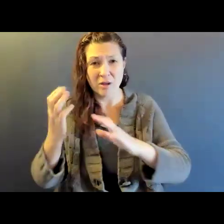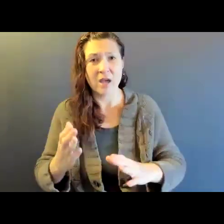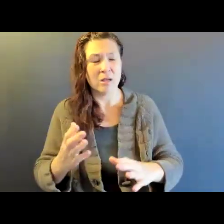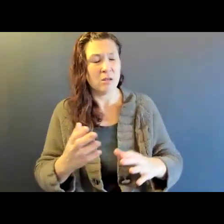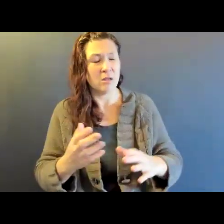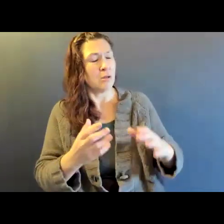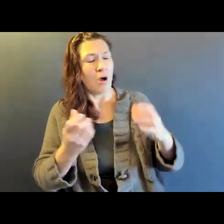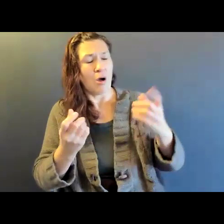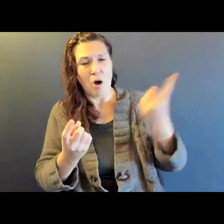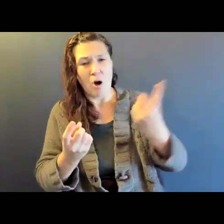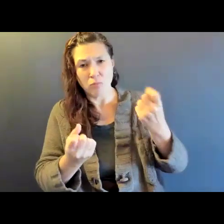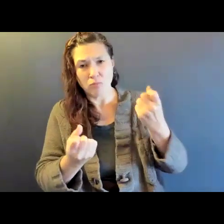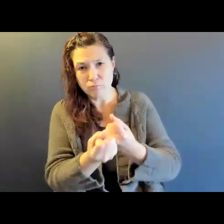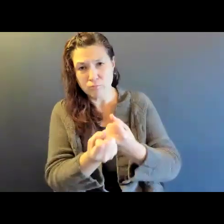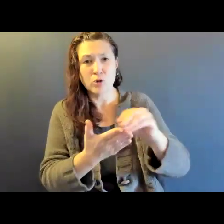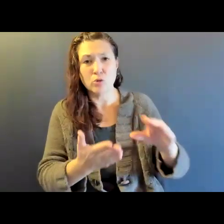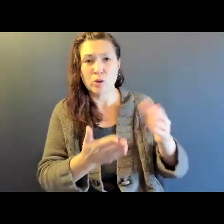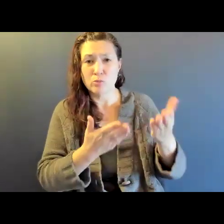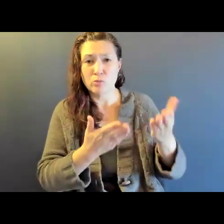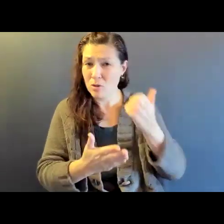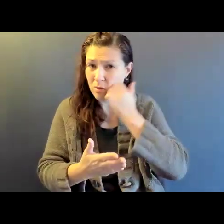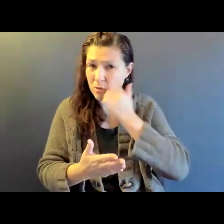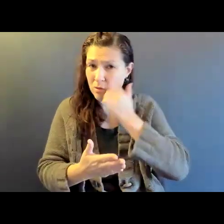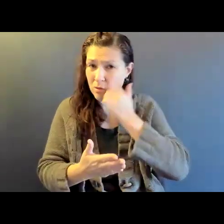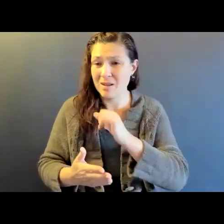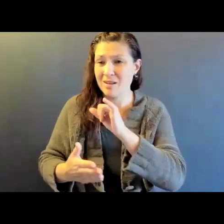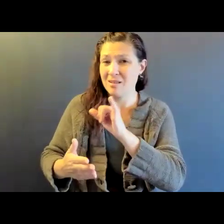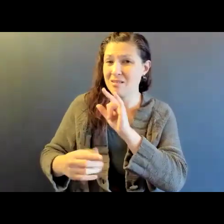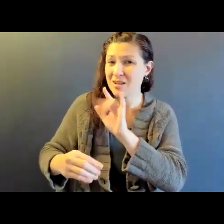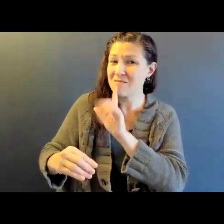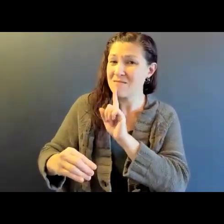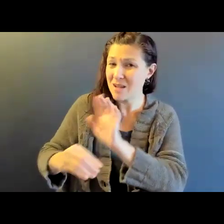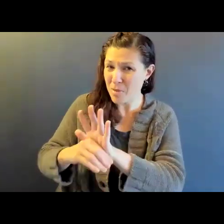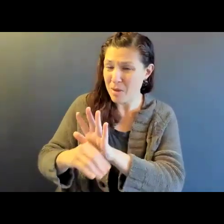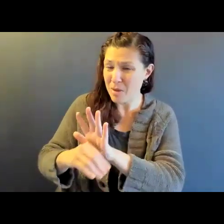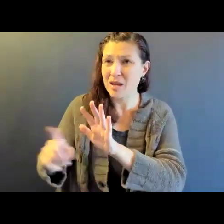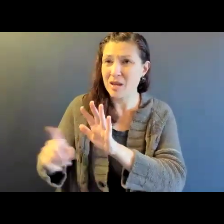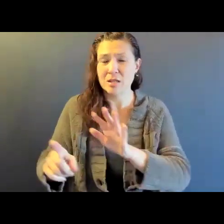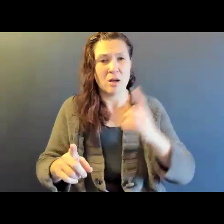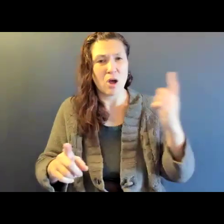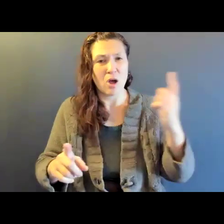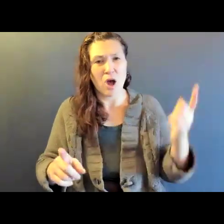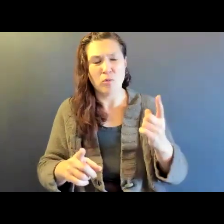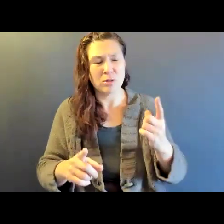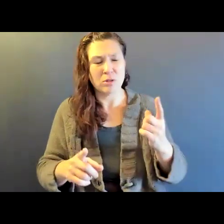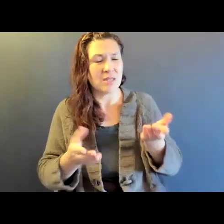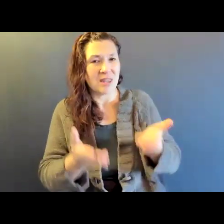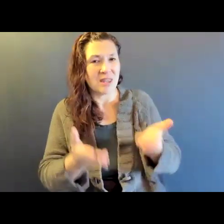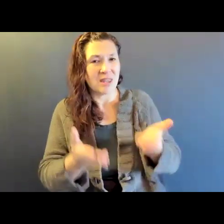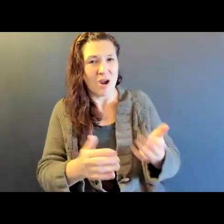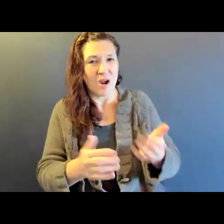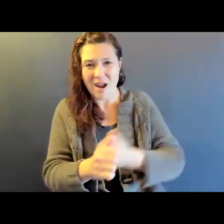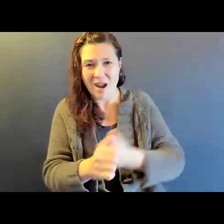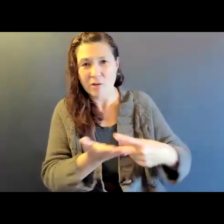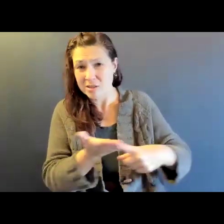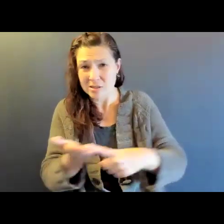serving every single day. She brings that commitment to every single conversation. And I know our fellow